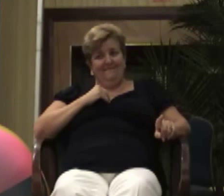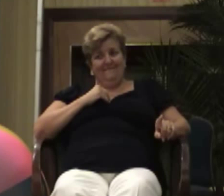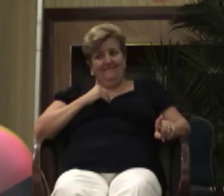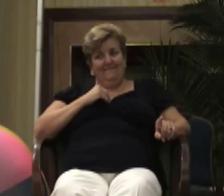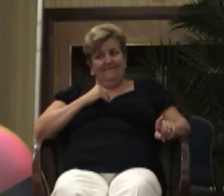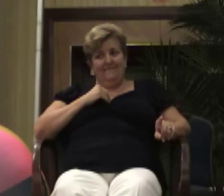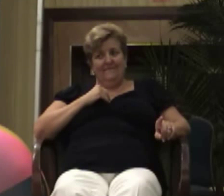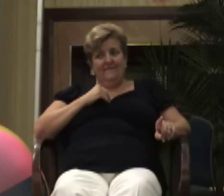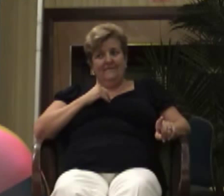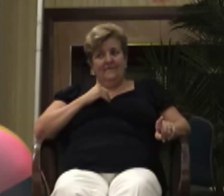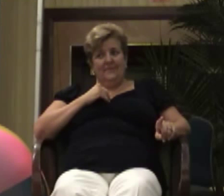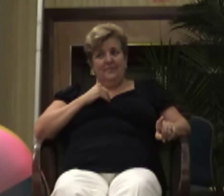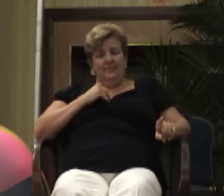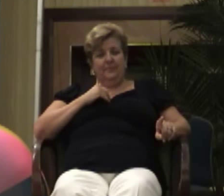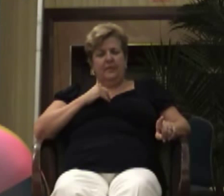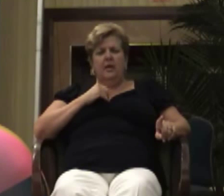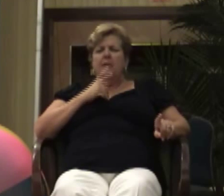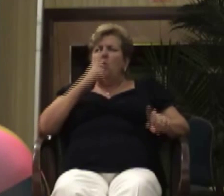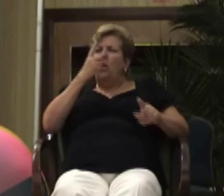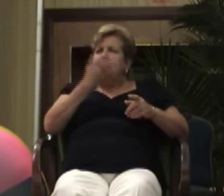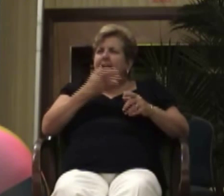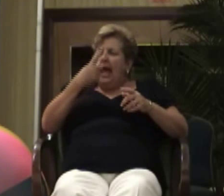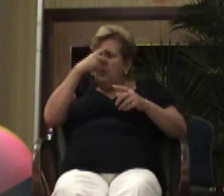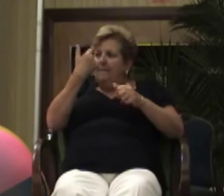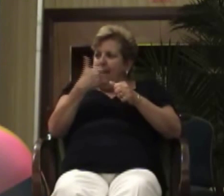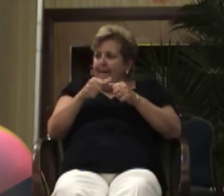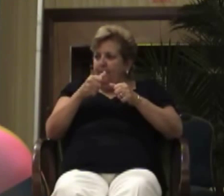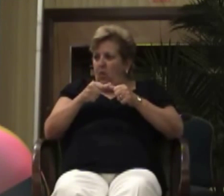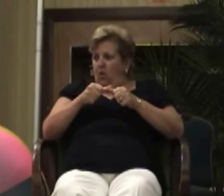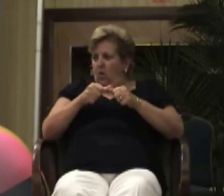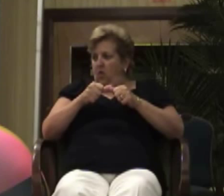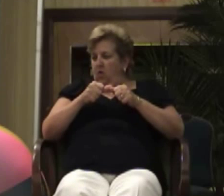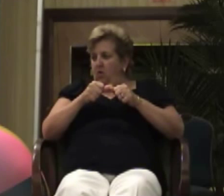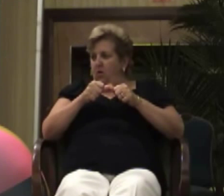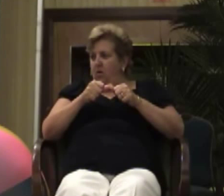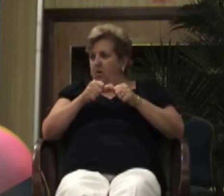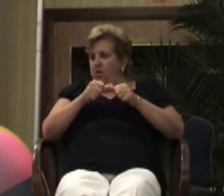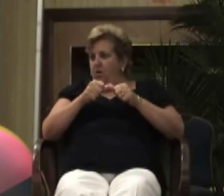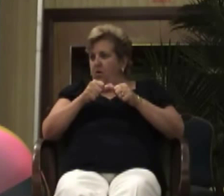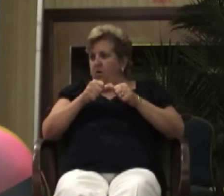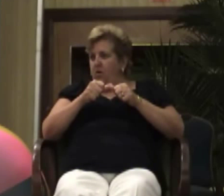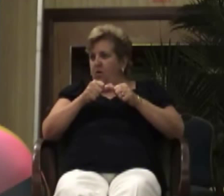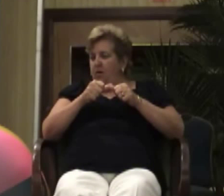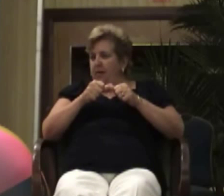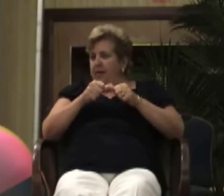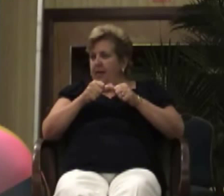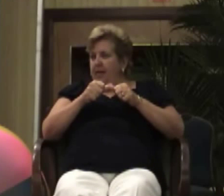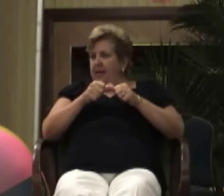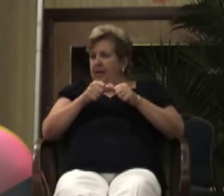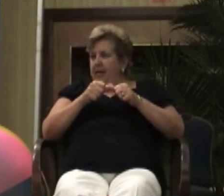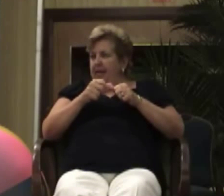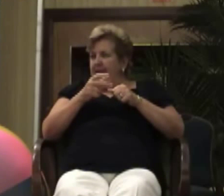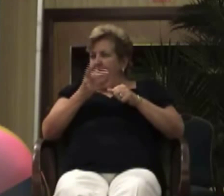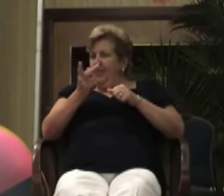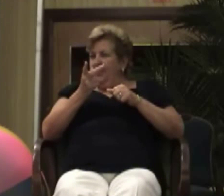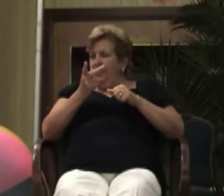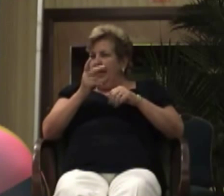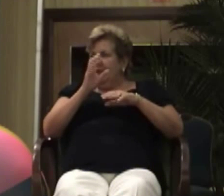one of the things that I remember about all that is they were church people, but I didn't see much. That didn't mean much to